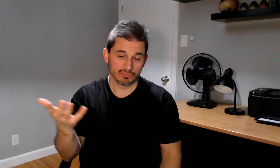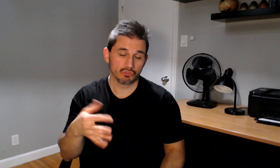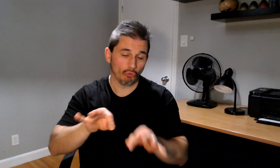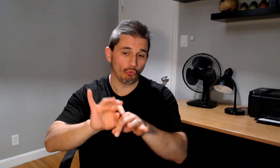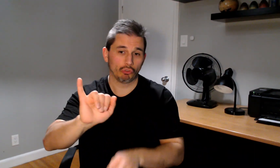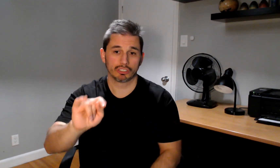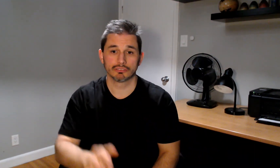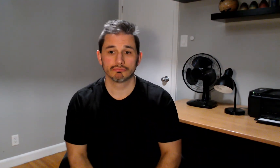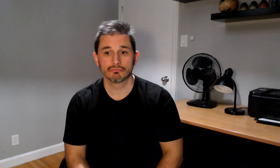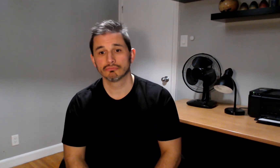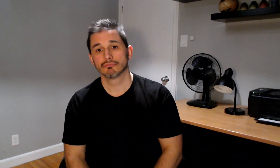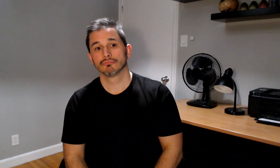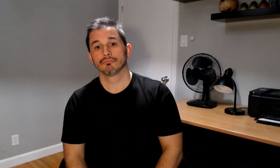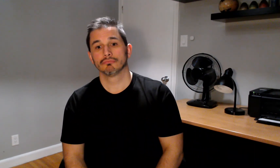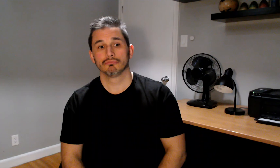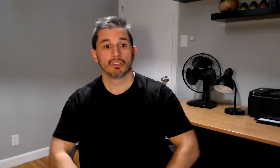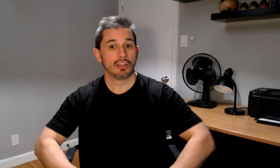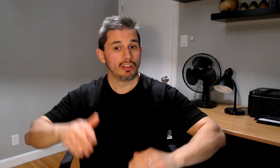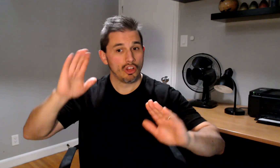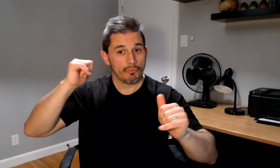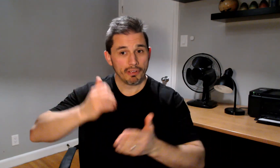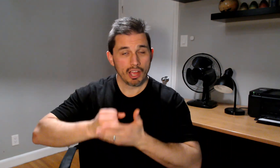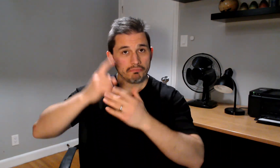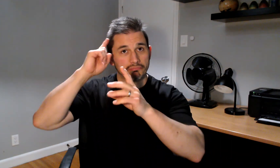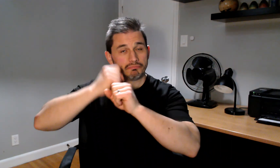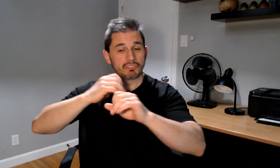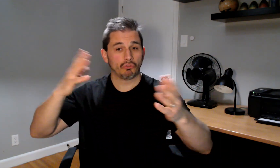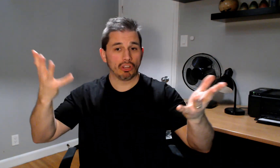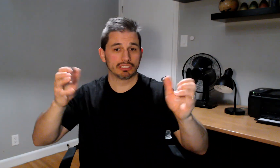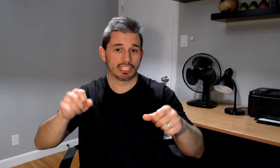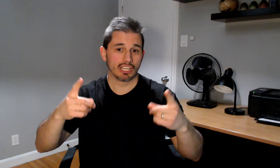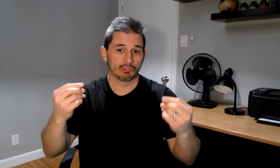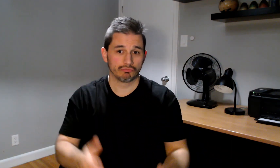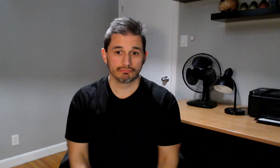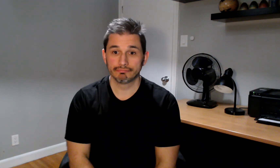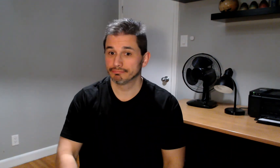very well. I would say that this product is worth your money. So I hope that gives you a good